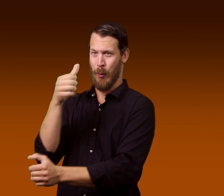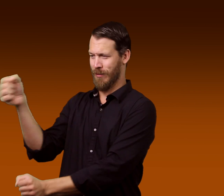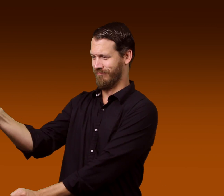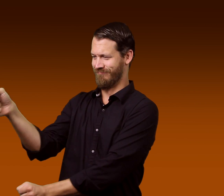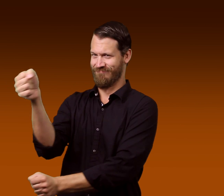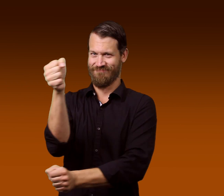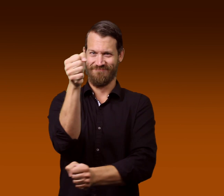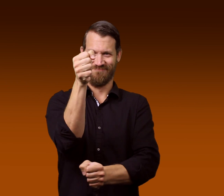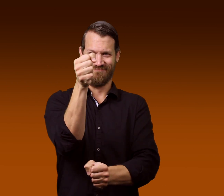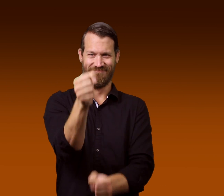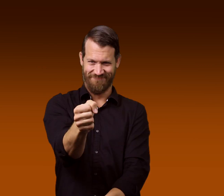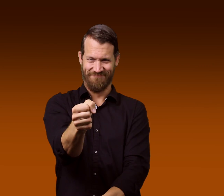one made.